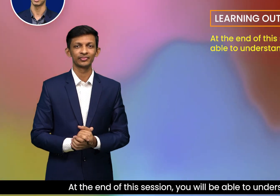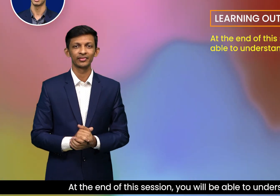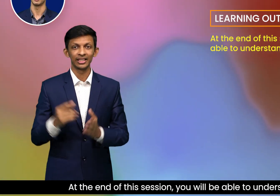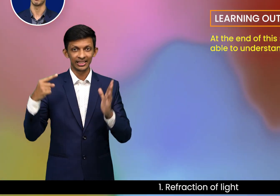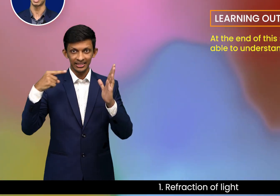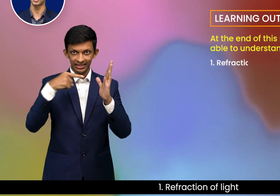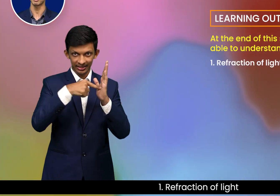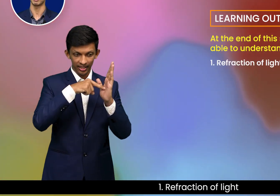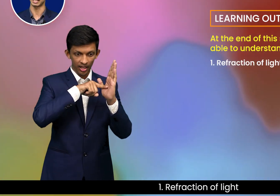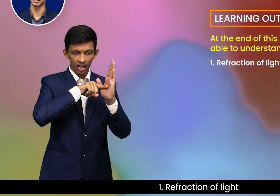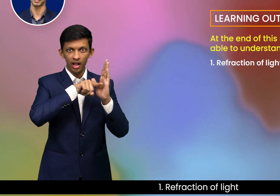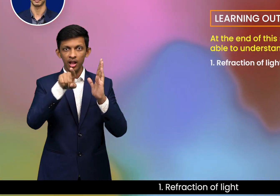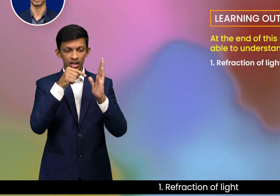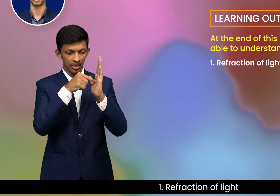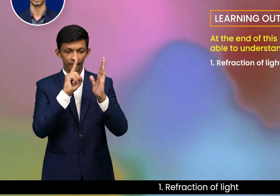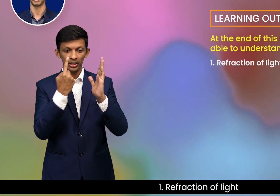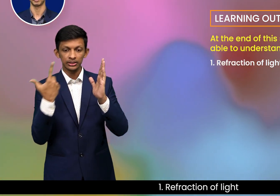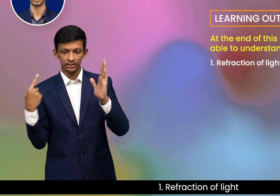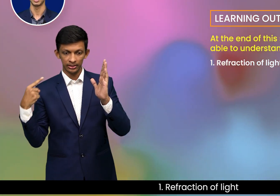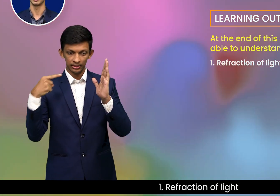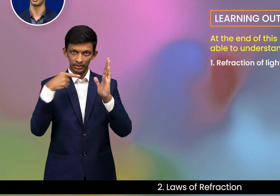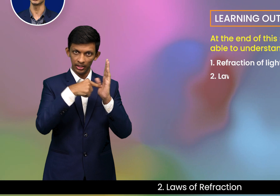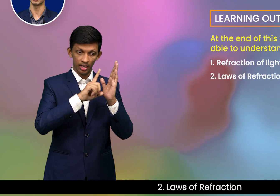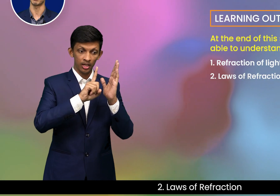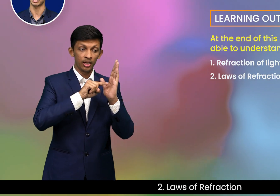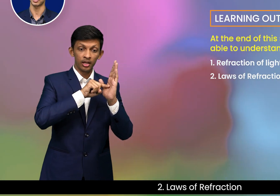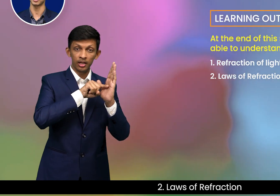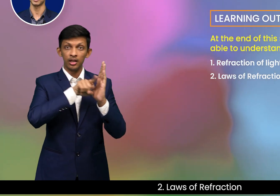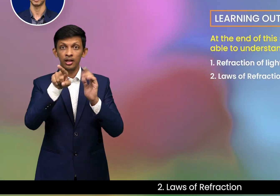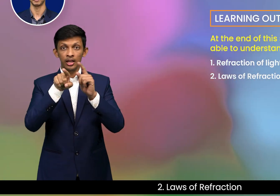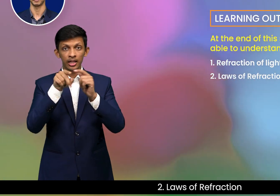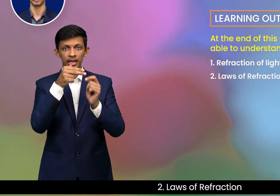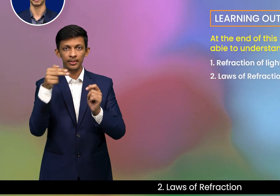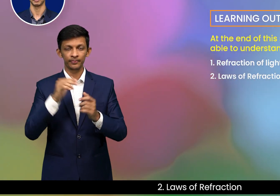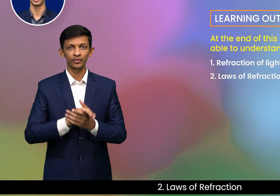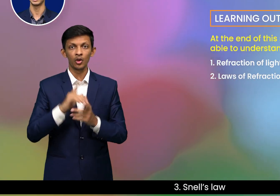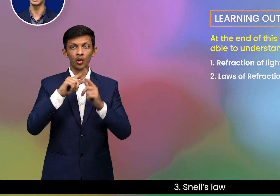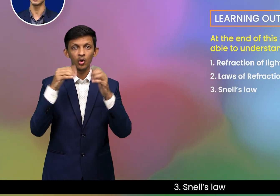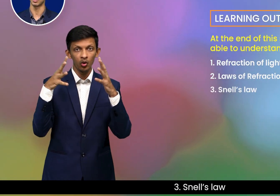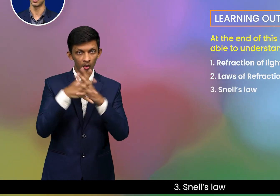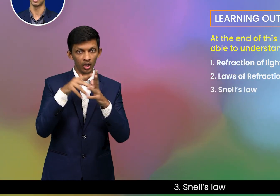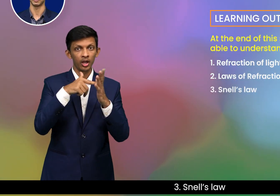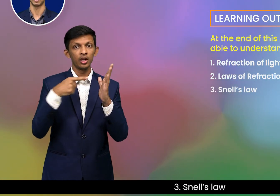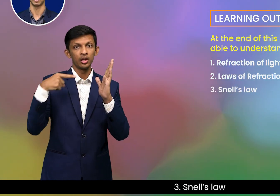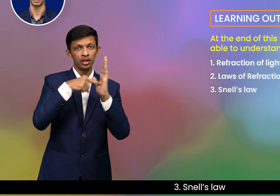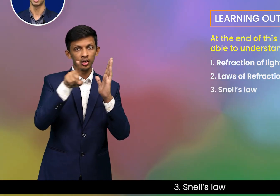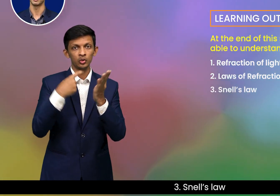about refraction of light, laws of refraction, Snell's